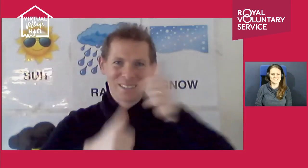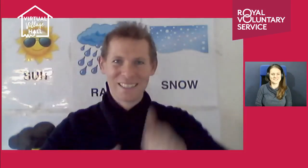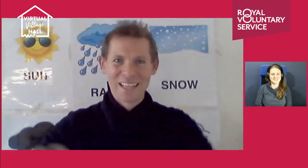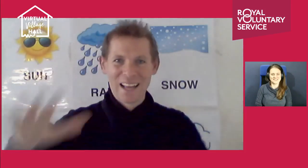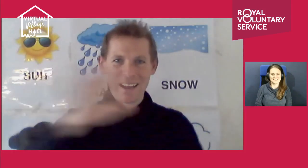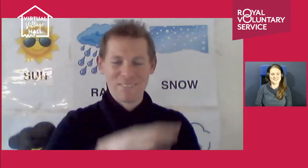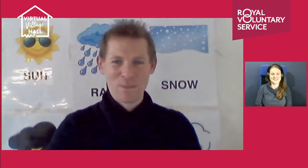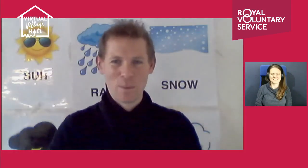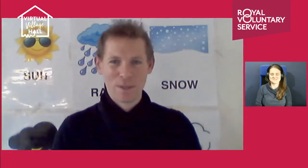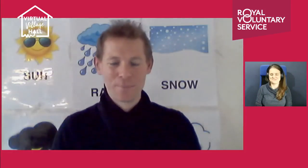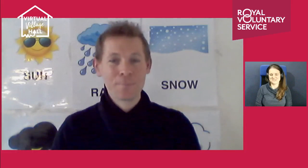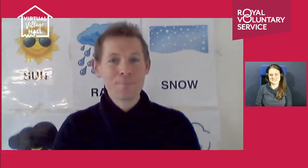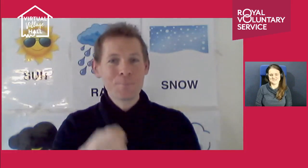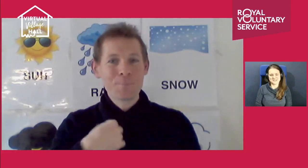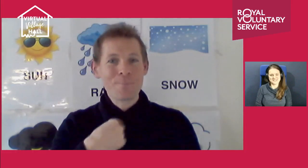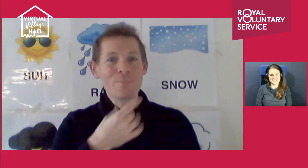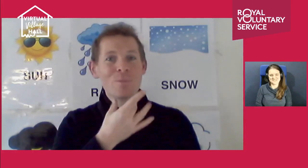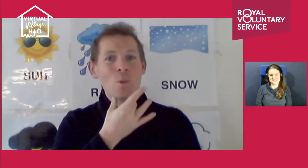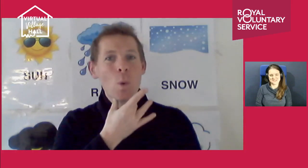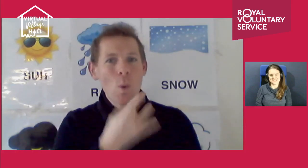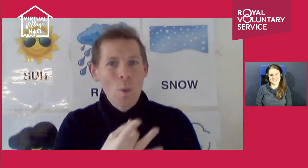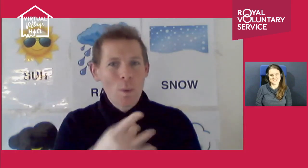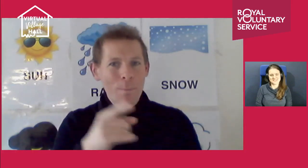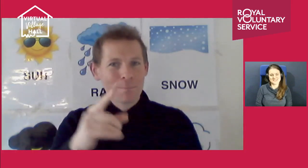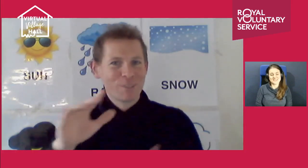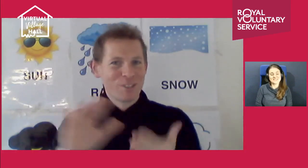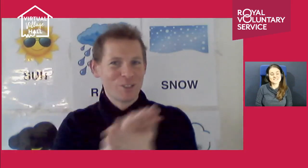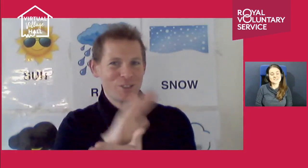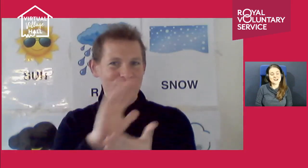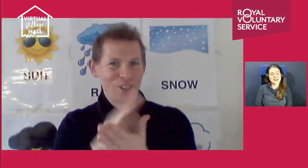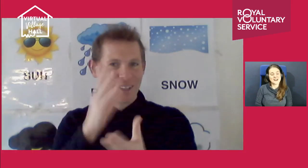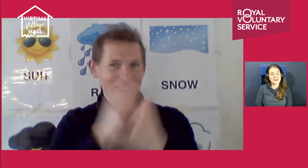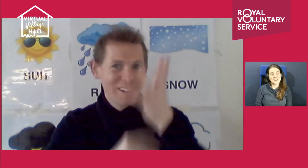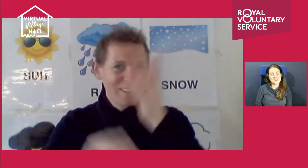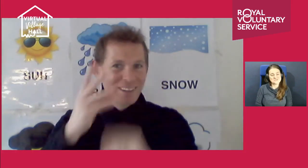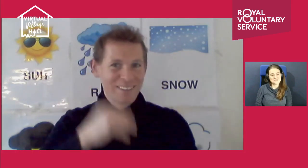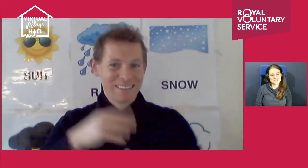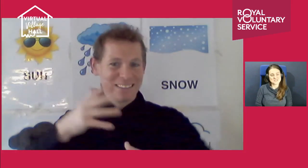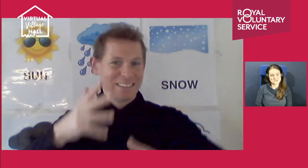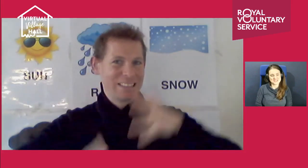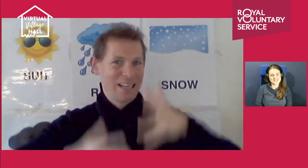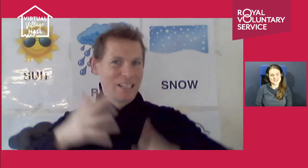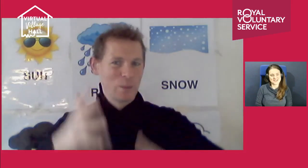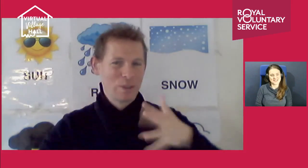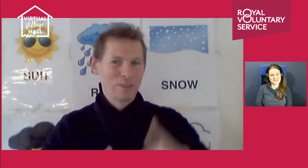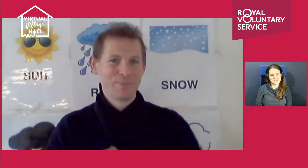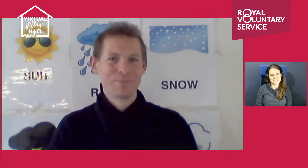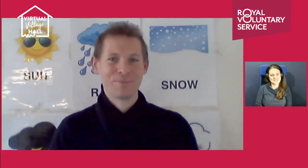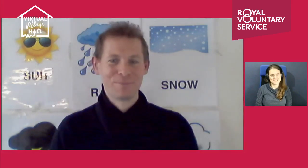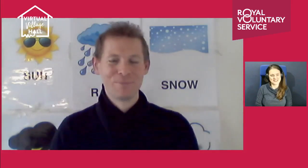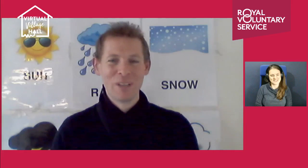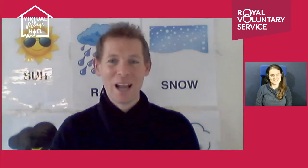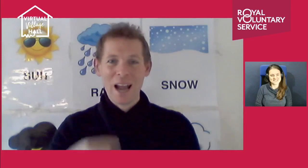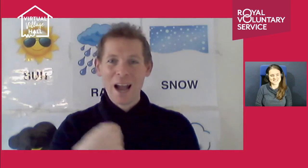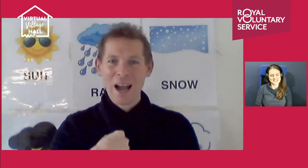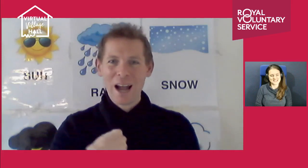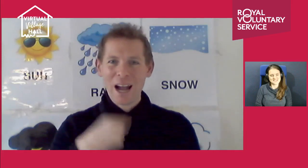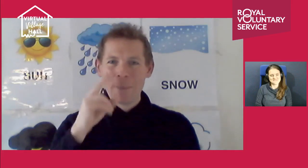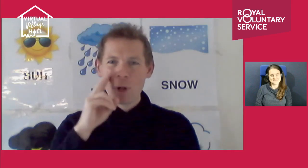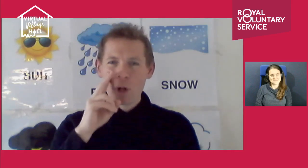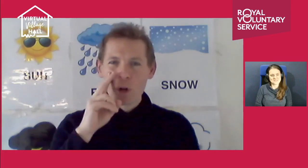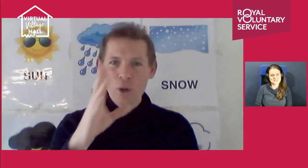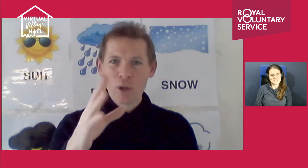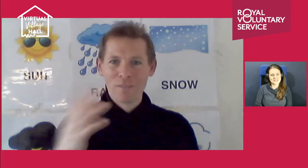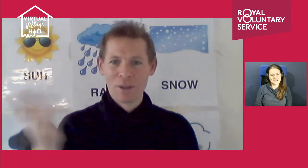Oh, well done. That's brilliant. Well done, everyone. So, I hope you've enjoyed learning a bit of sign language